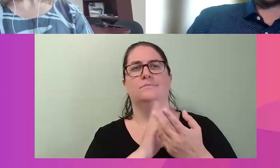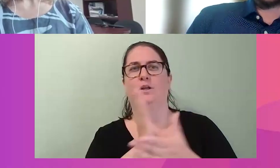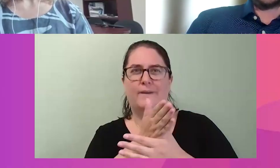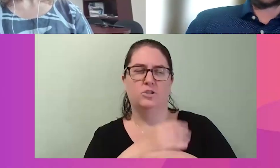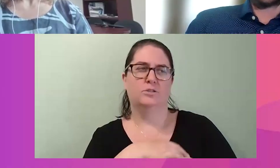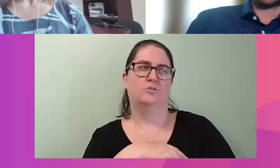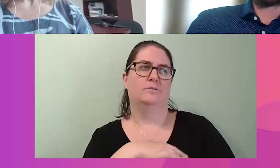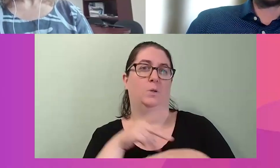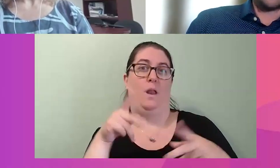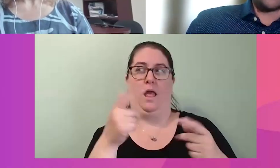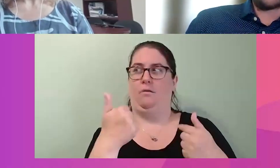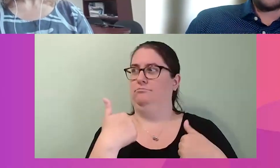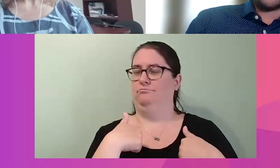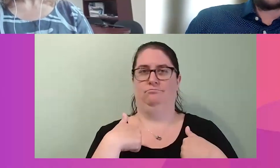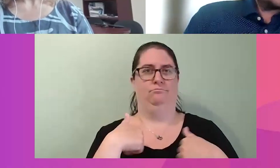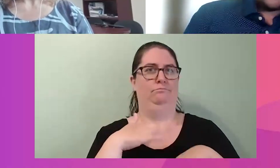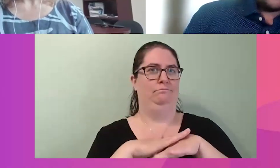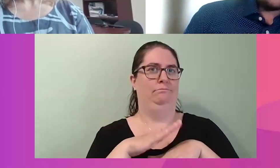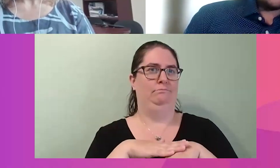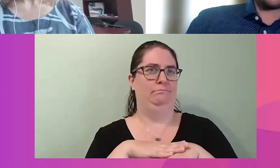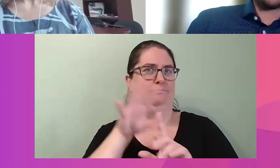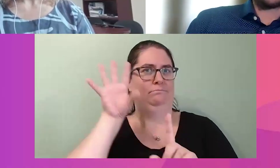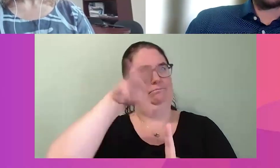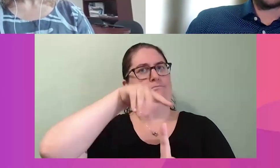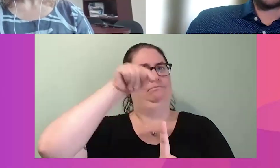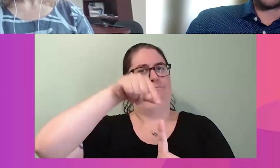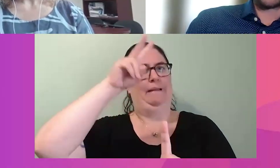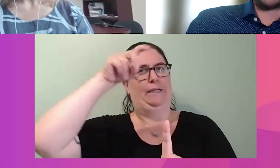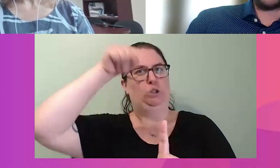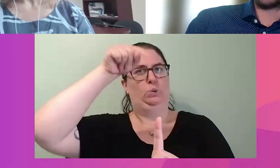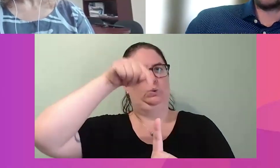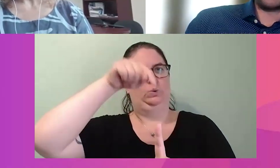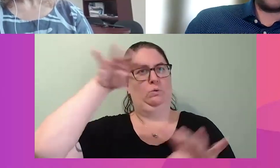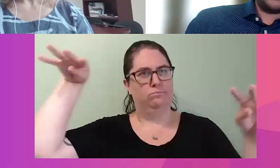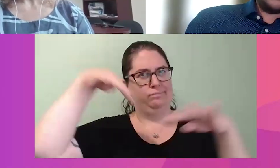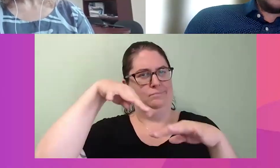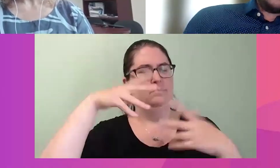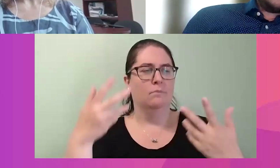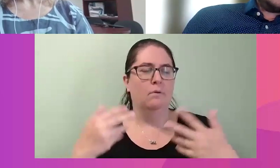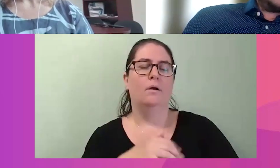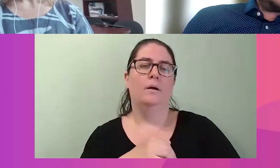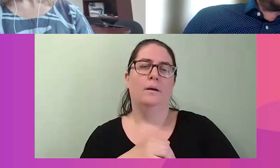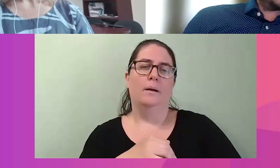giving us to kind of amplify this issue and these important interventions, and also really